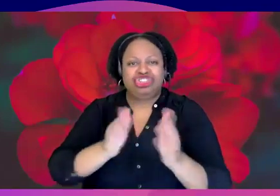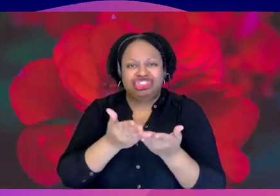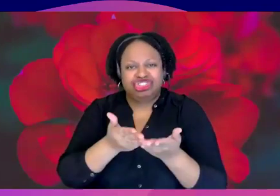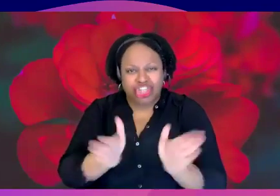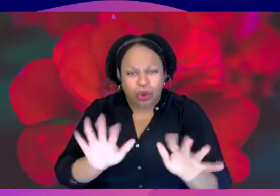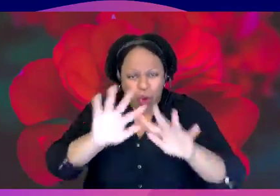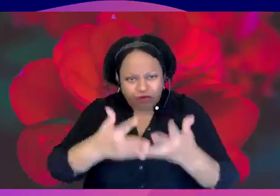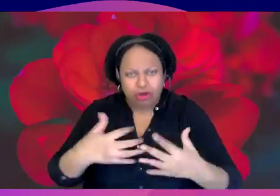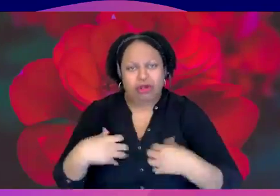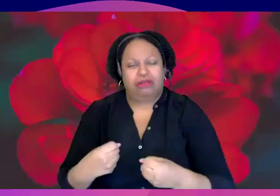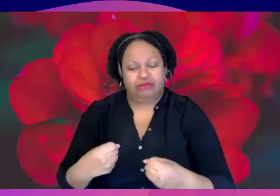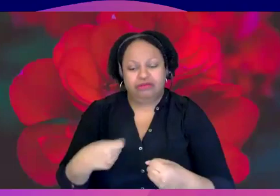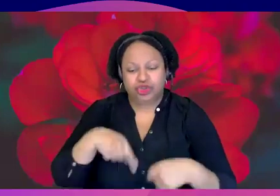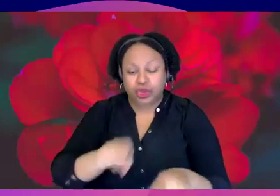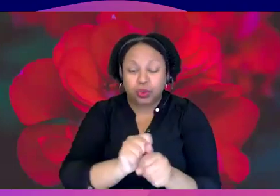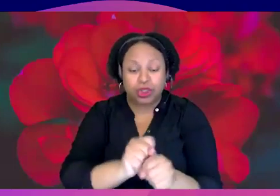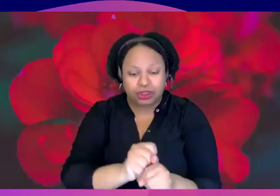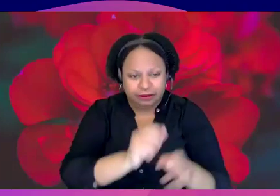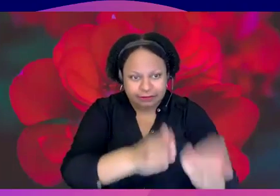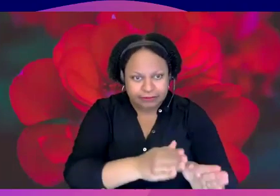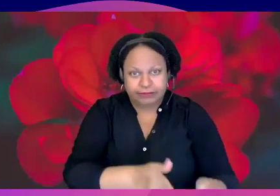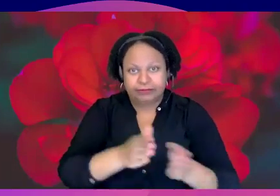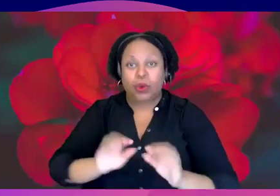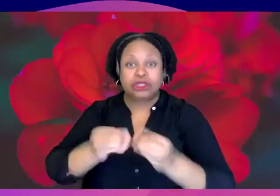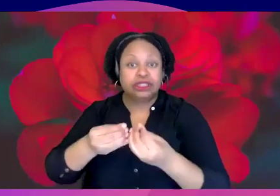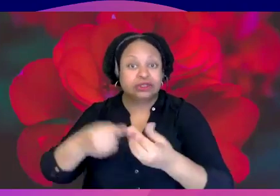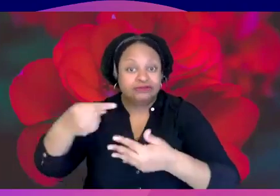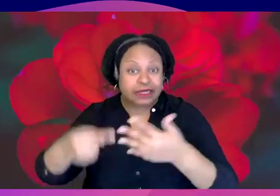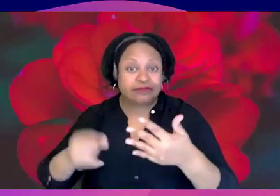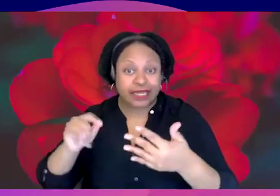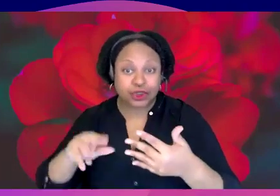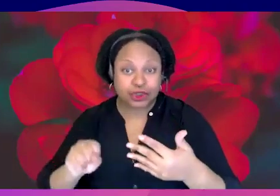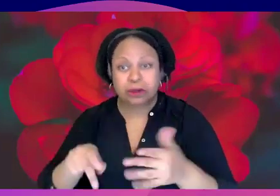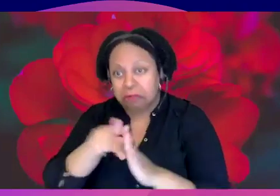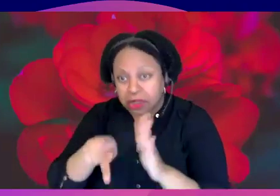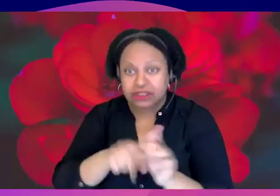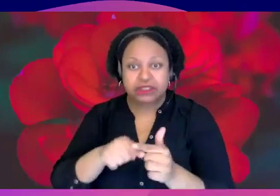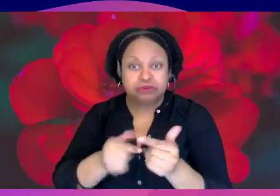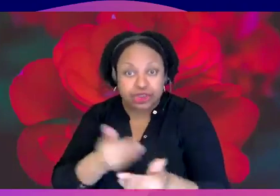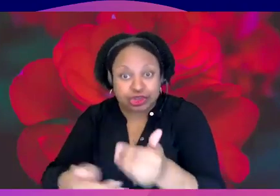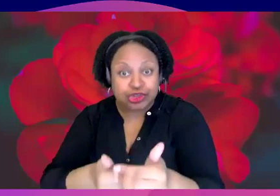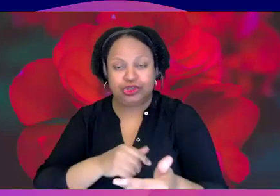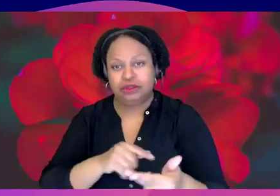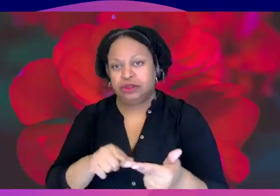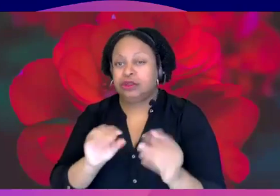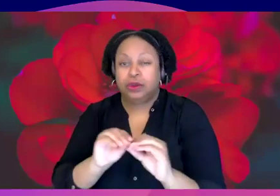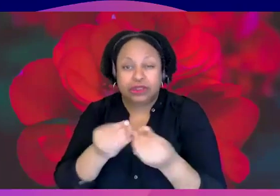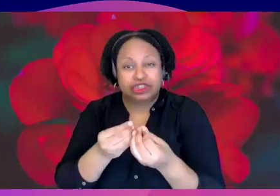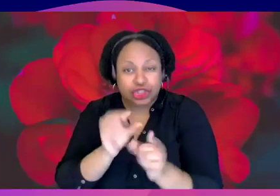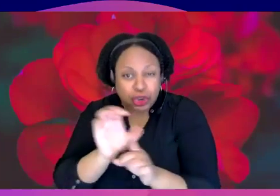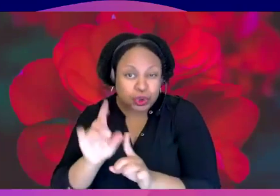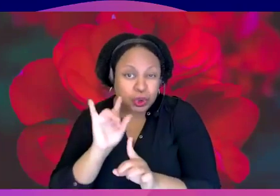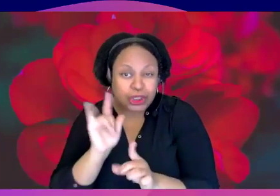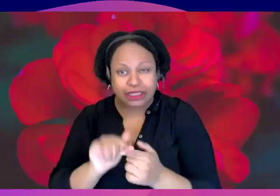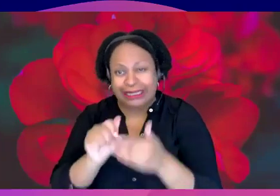work. As well, there's organizational factors. There's policies, procedures, organizational